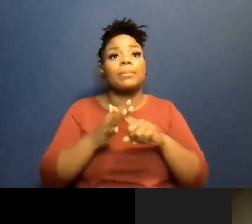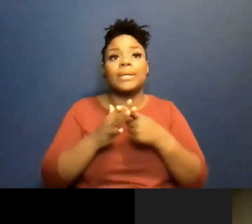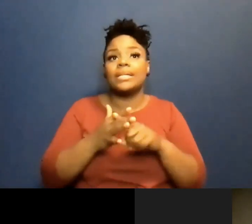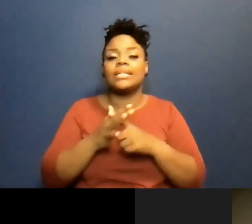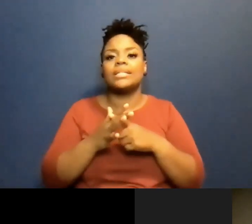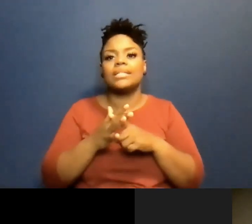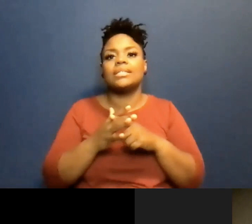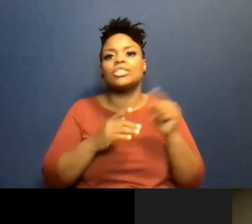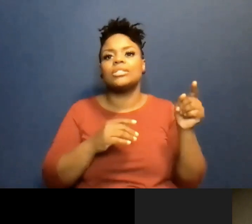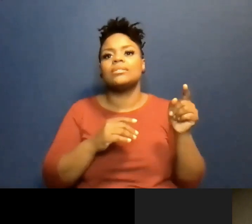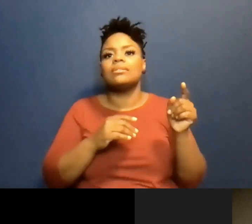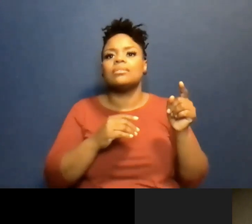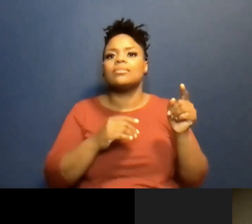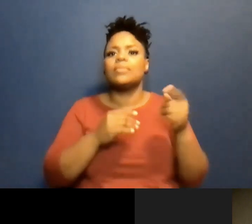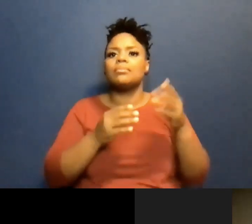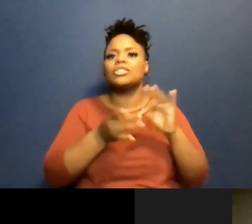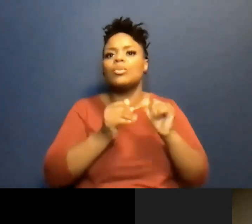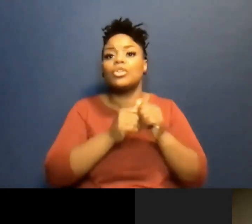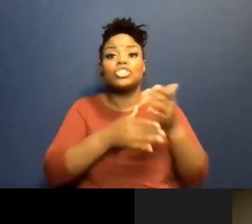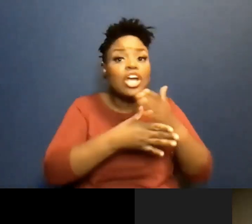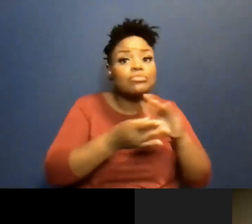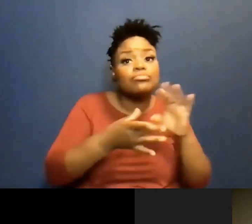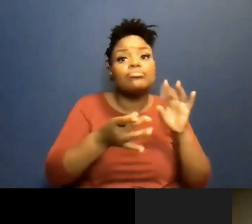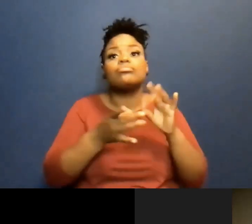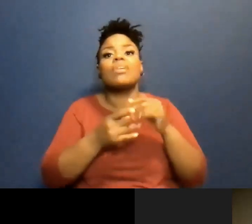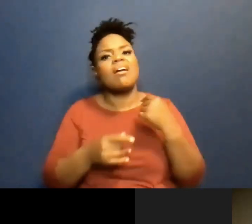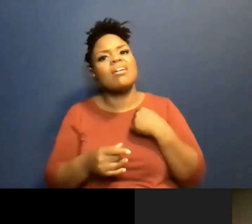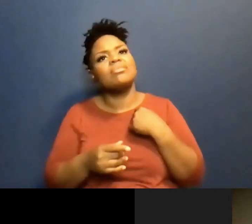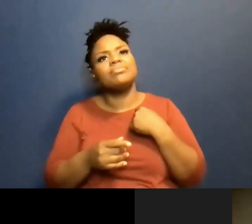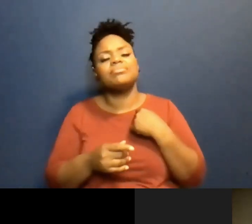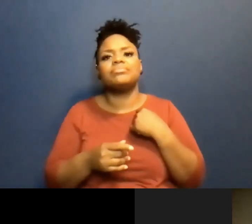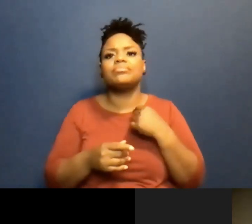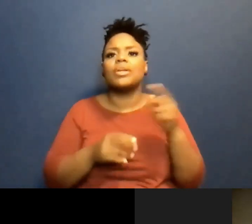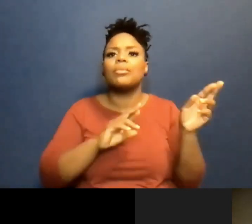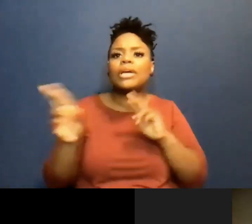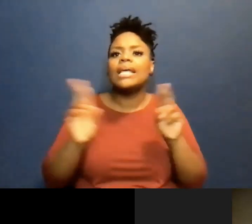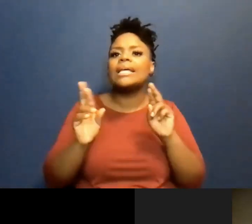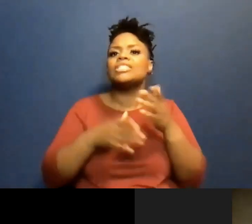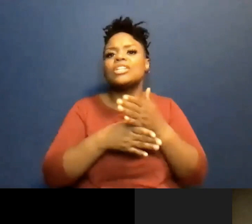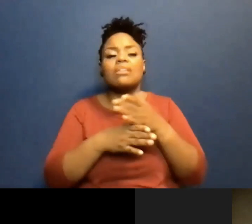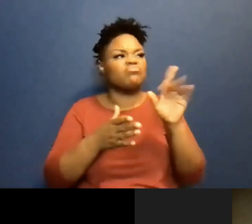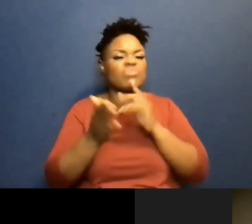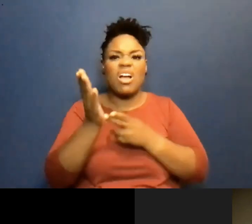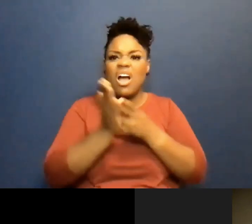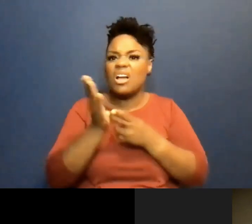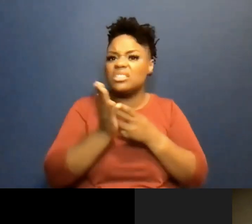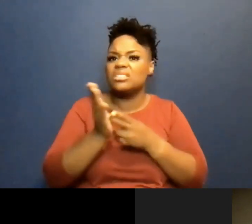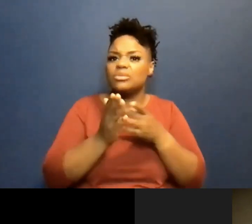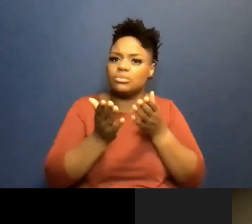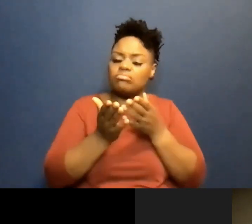and I want to live authentically, and I want to share these things so that others can, be inspired and